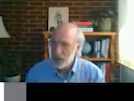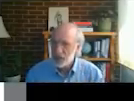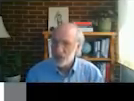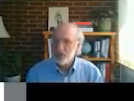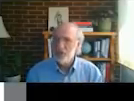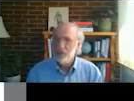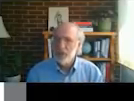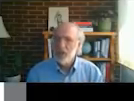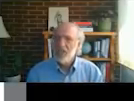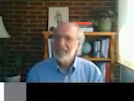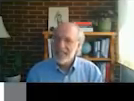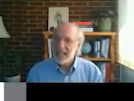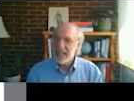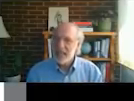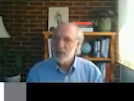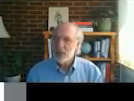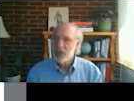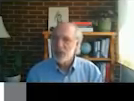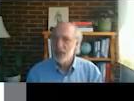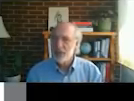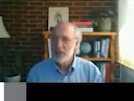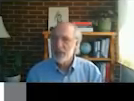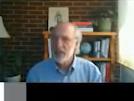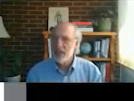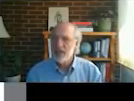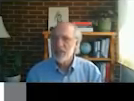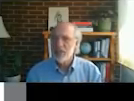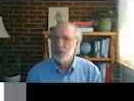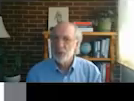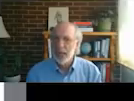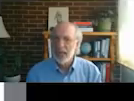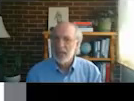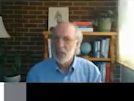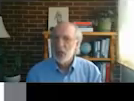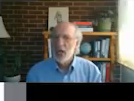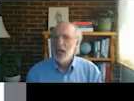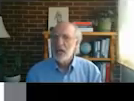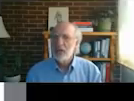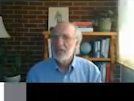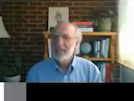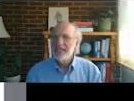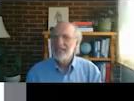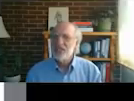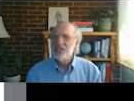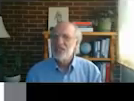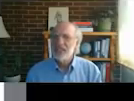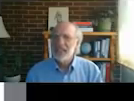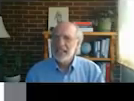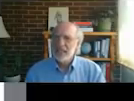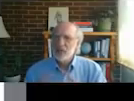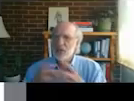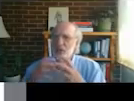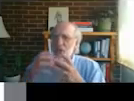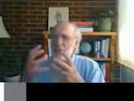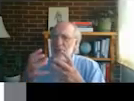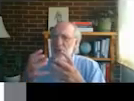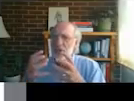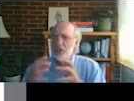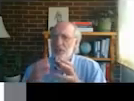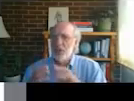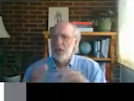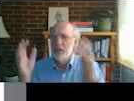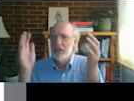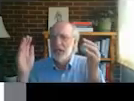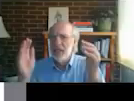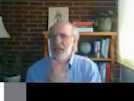speech production, sign language is shaped in a similar way. That sign language is shaped